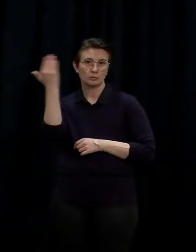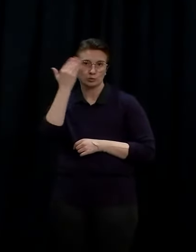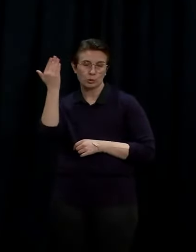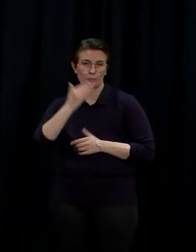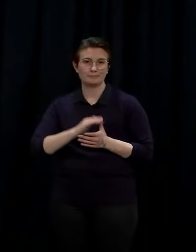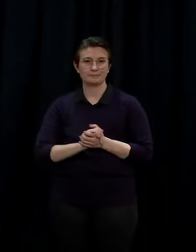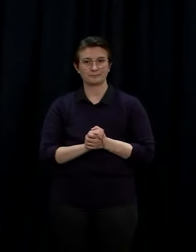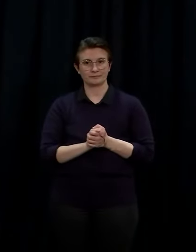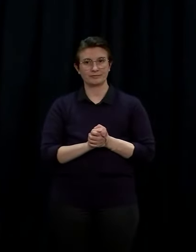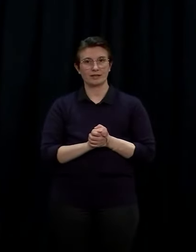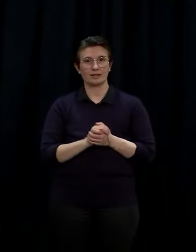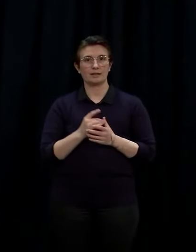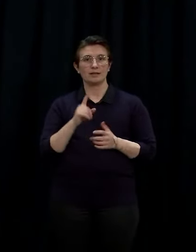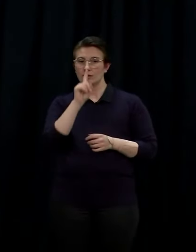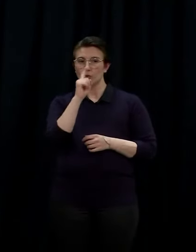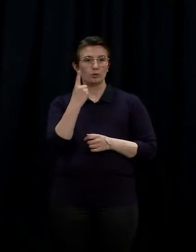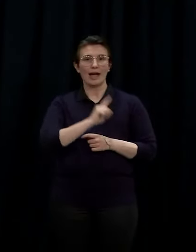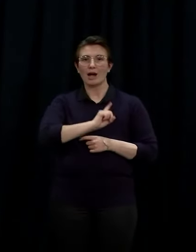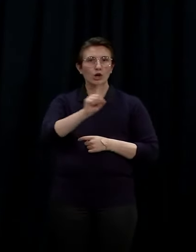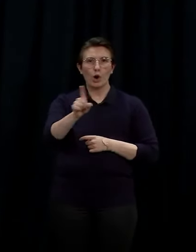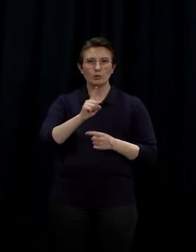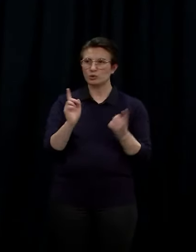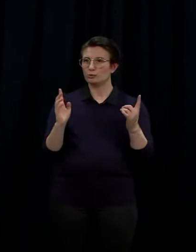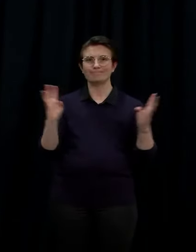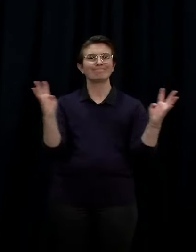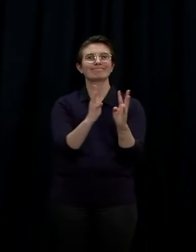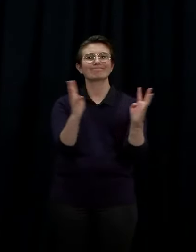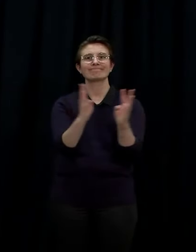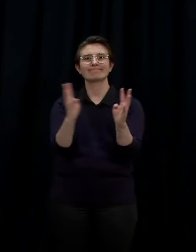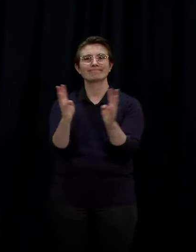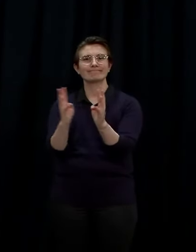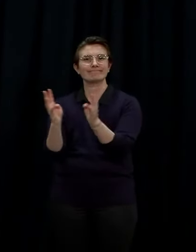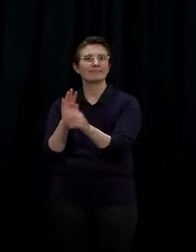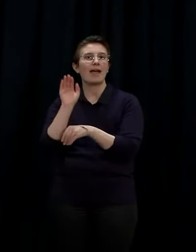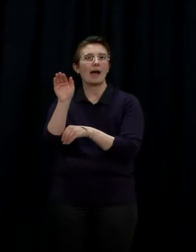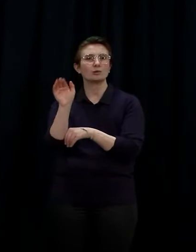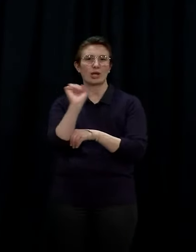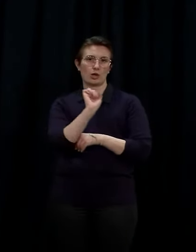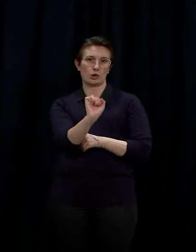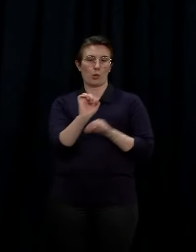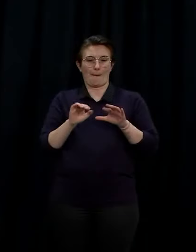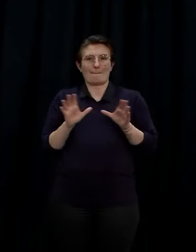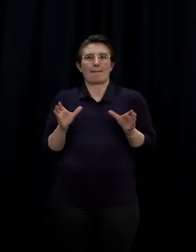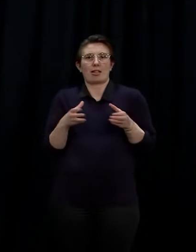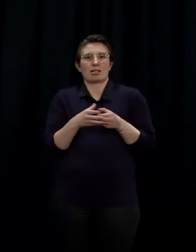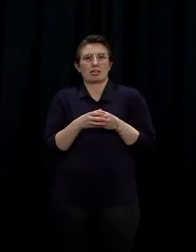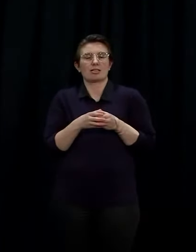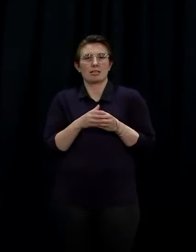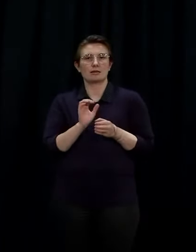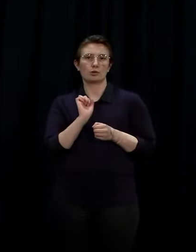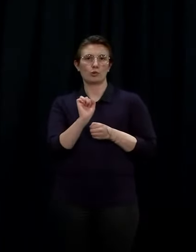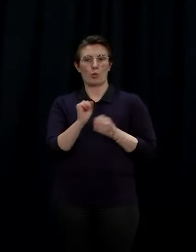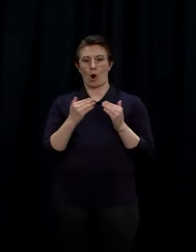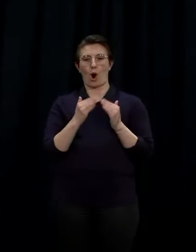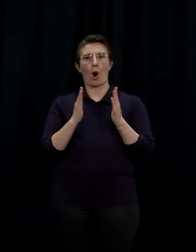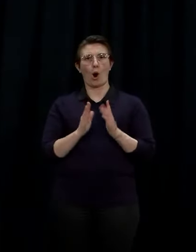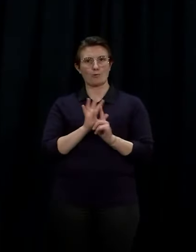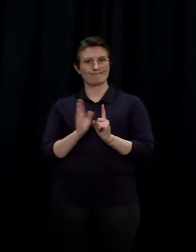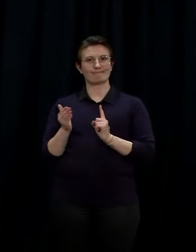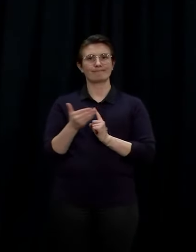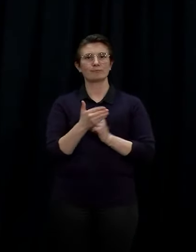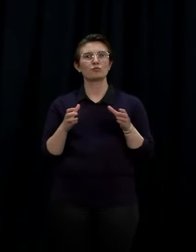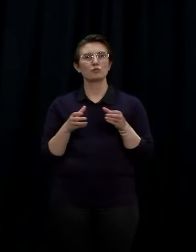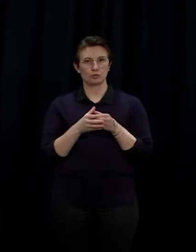permitted with the exception of groups of 10 for wedding services, funerals and tangihanga. Masks continue to be important at level 3 as